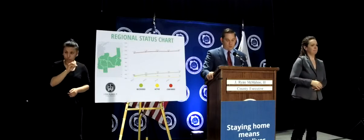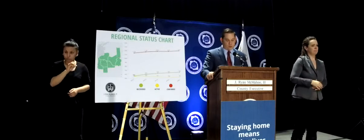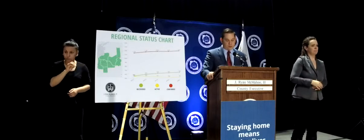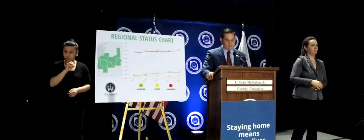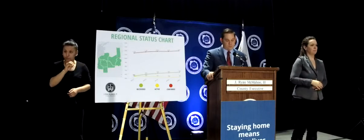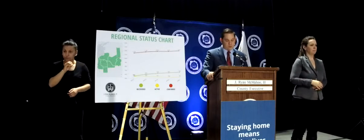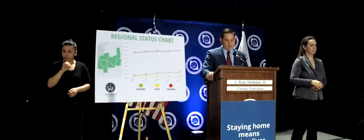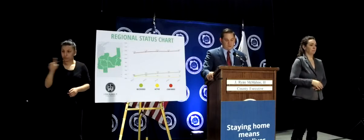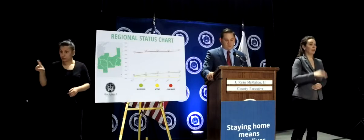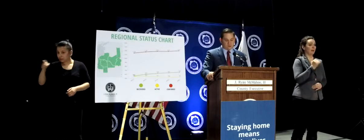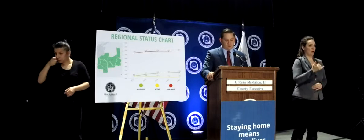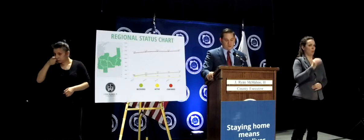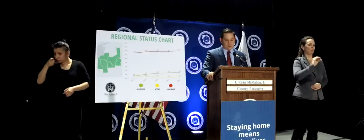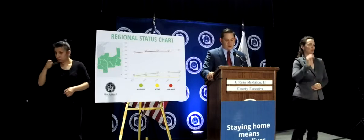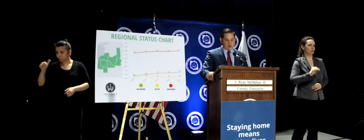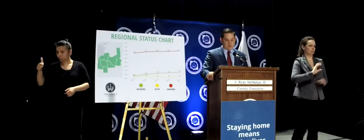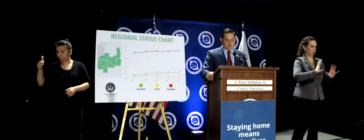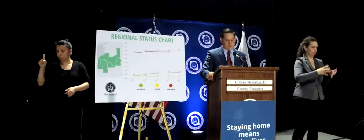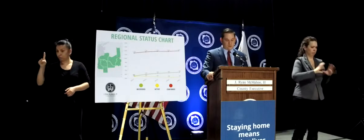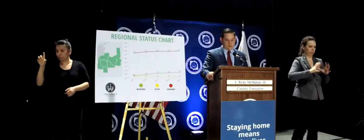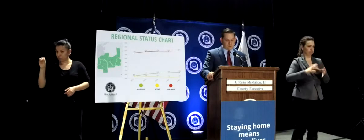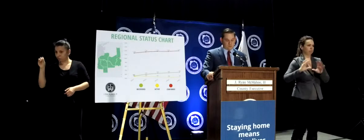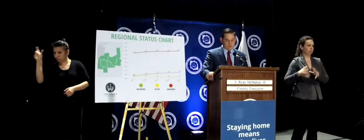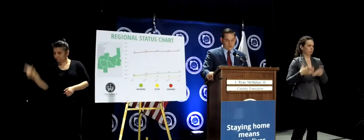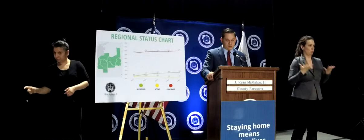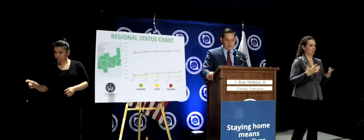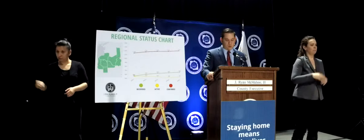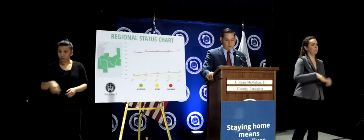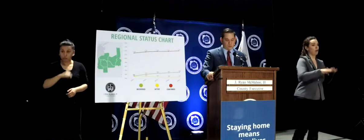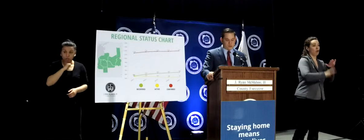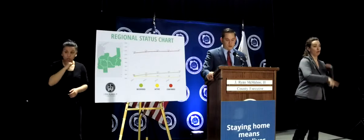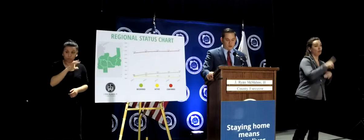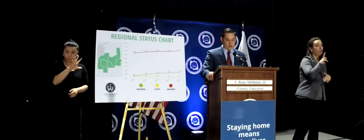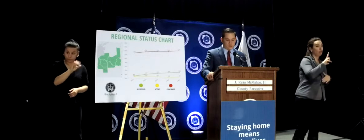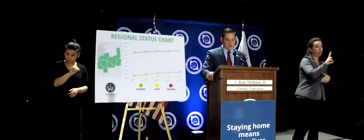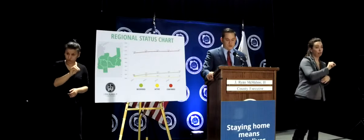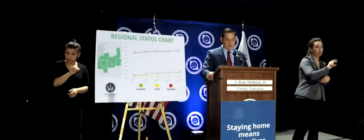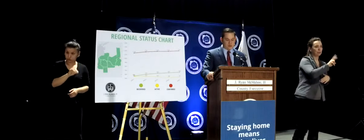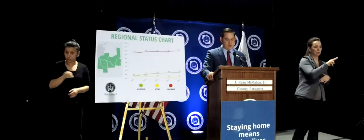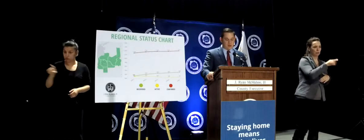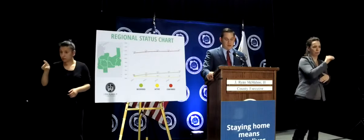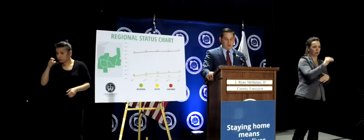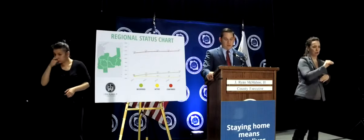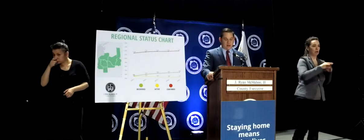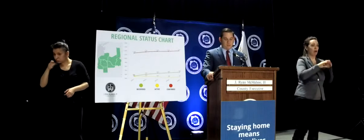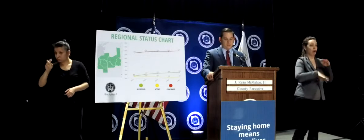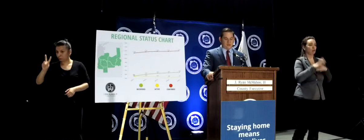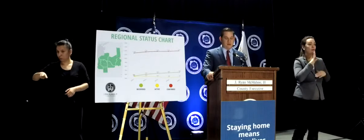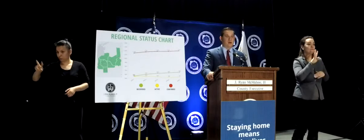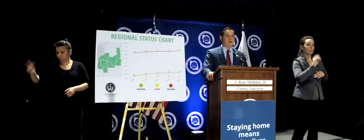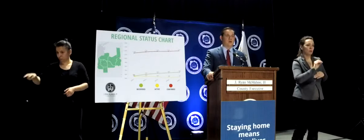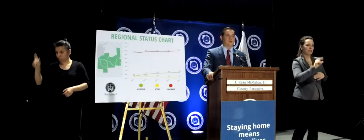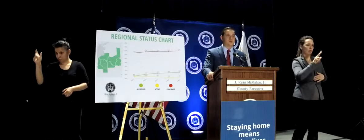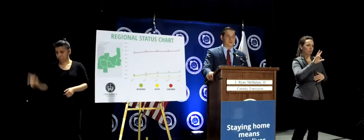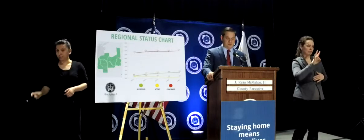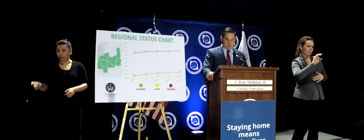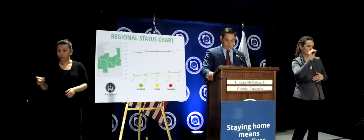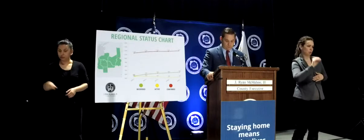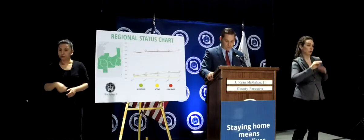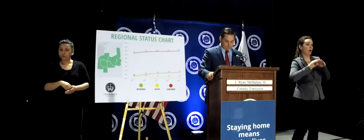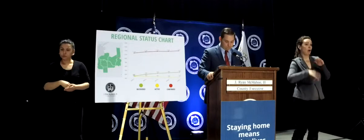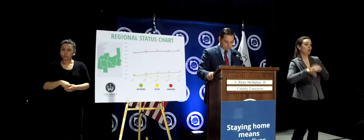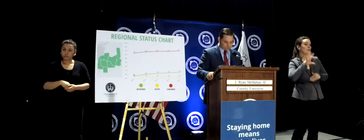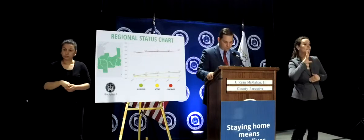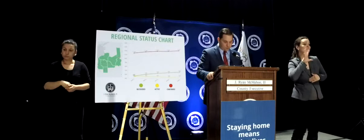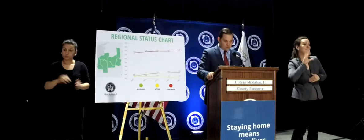are under 40, 53% are under 50, 71% are under 60, and 29% are over 60.